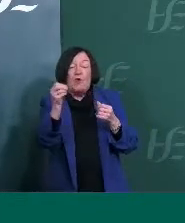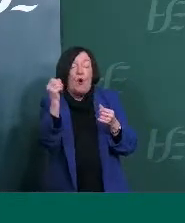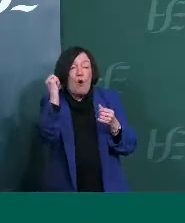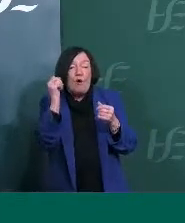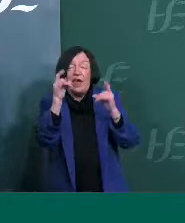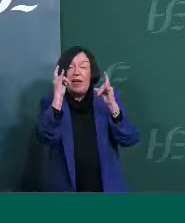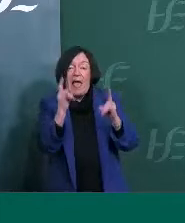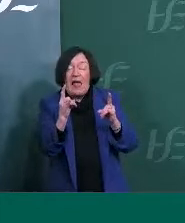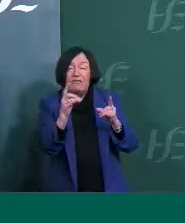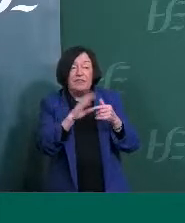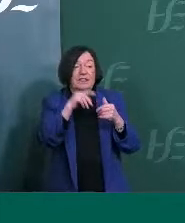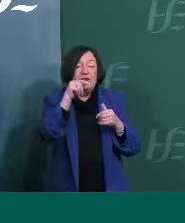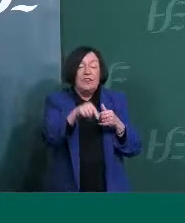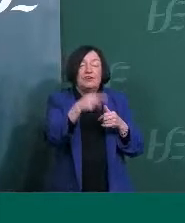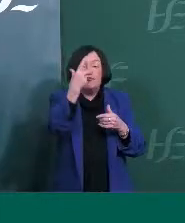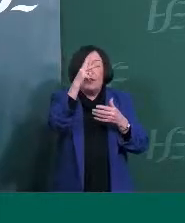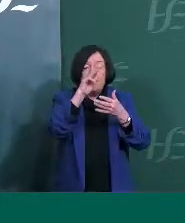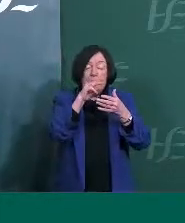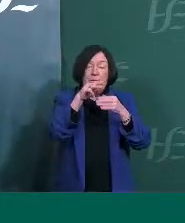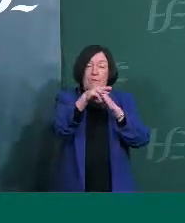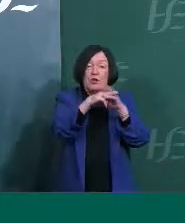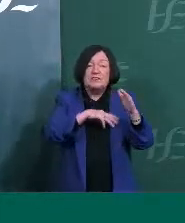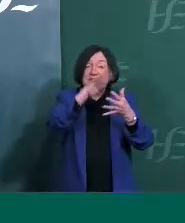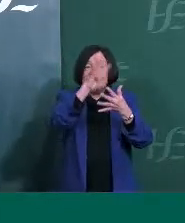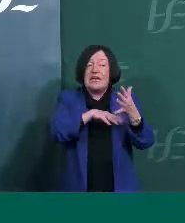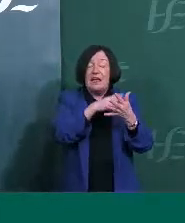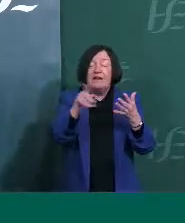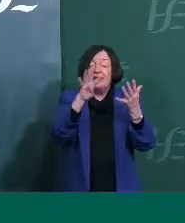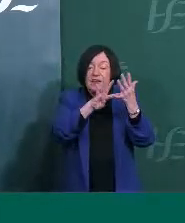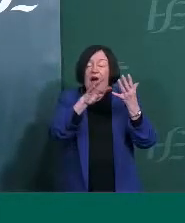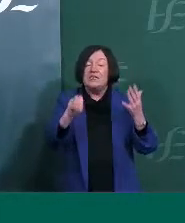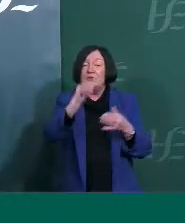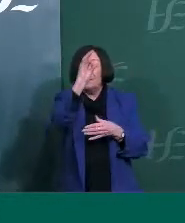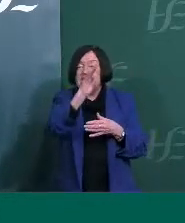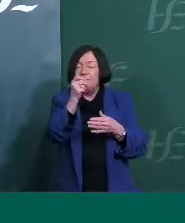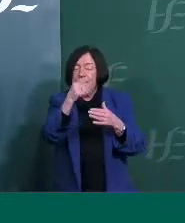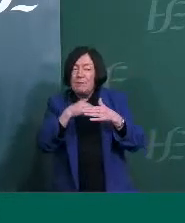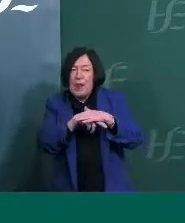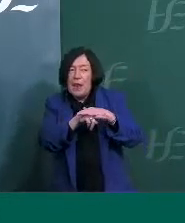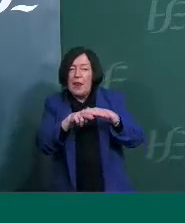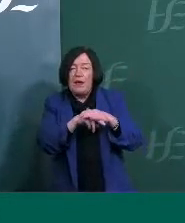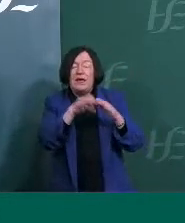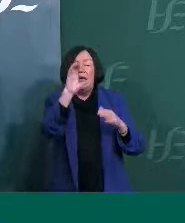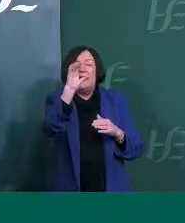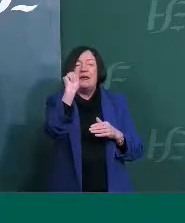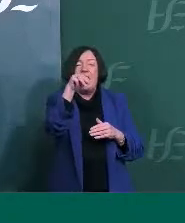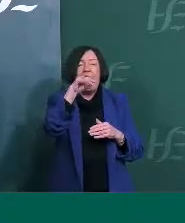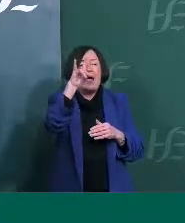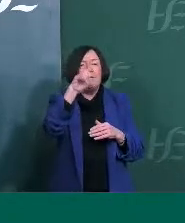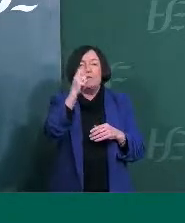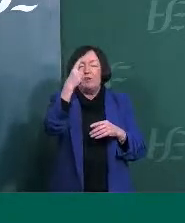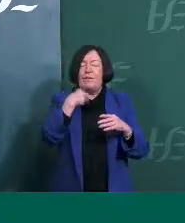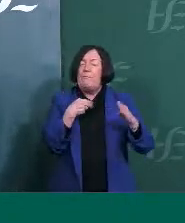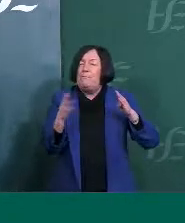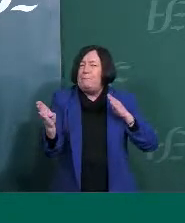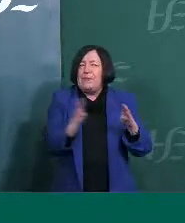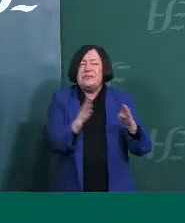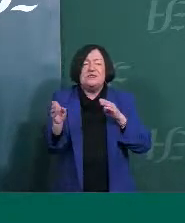commence treatment within 3 months of scheduled assessment, and that's against a target of 90%, so slightly below. CAMS, which is a very busy service,